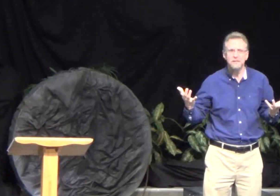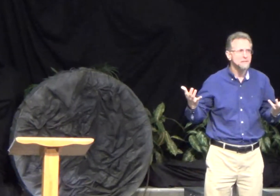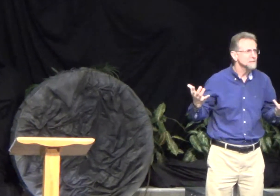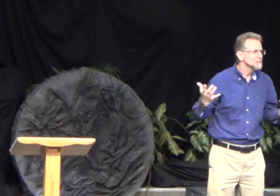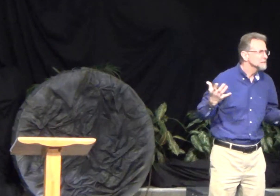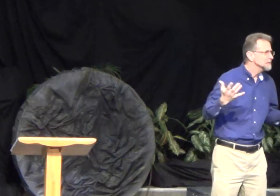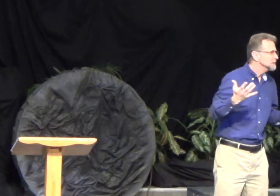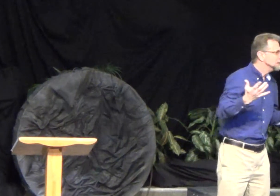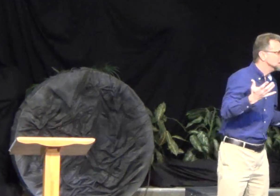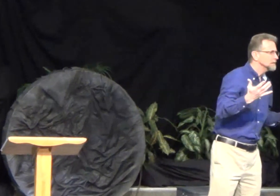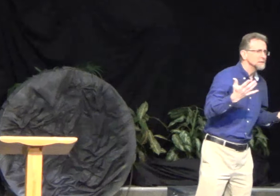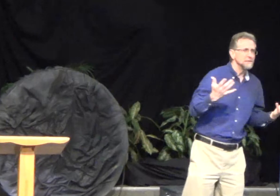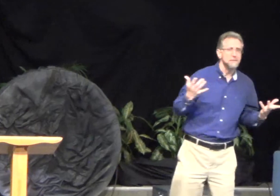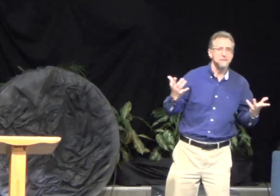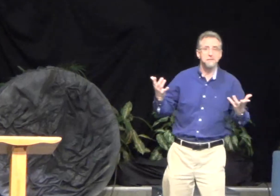About what?